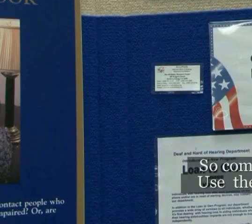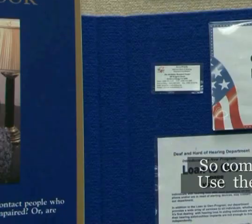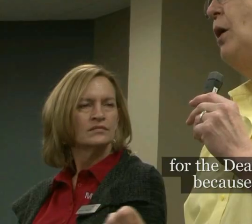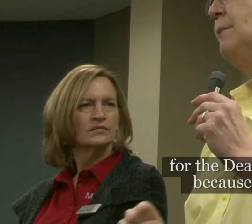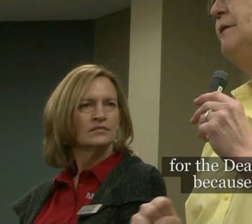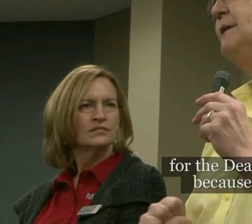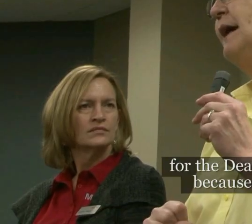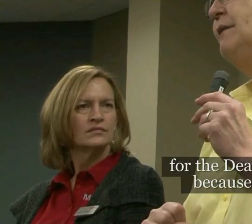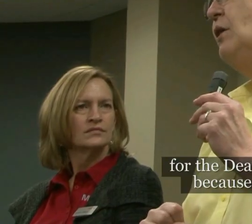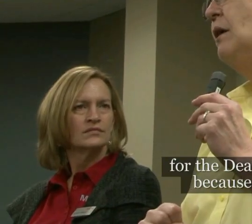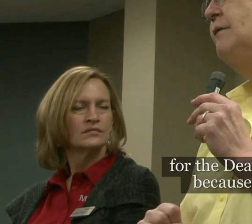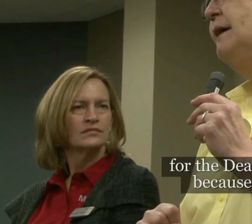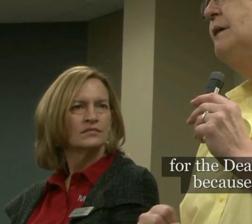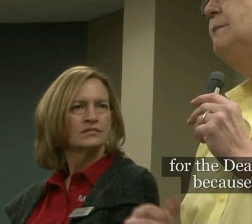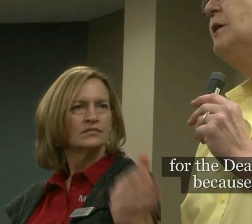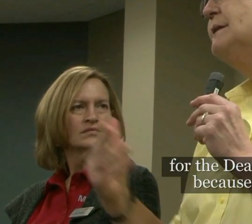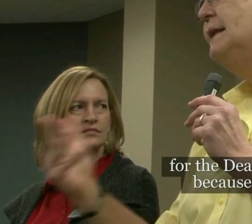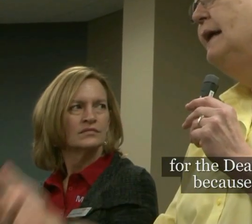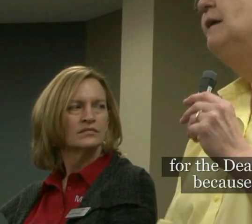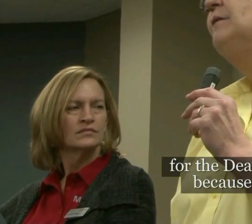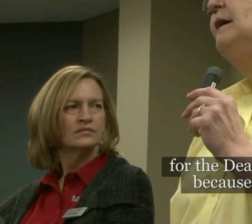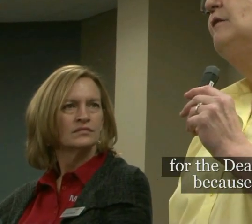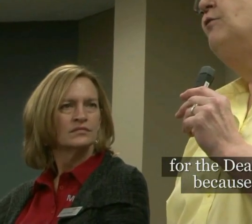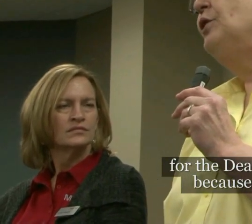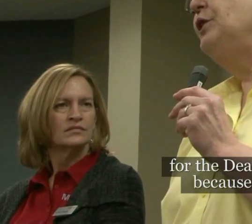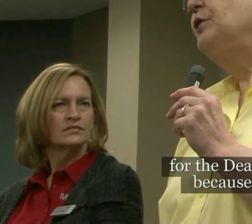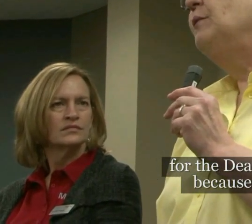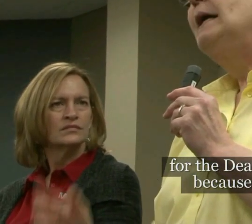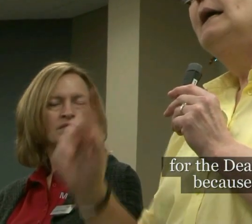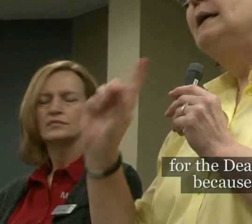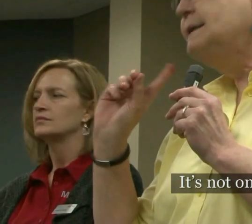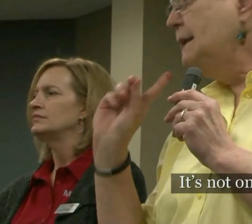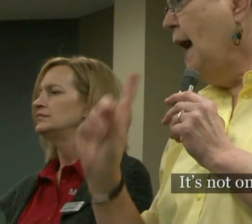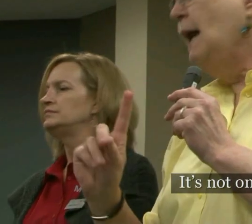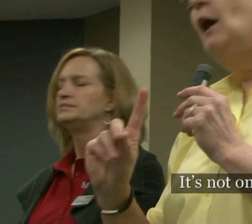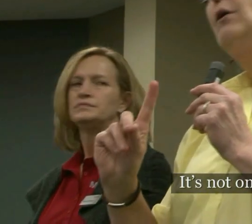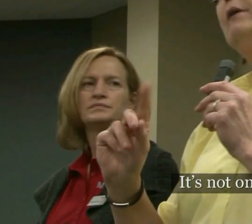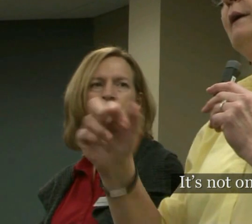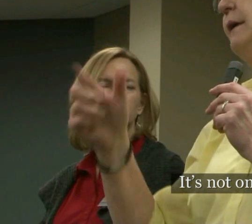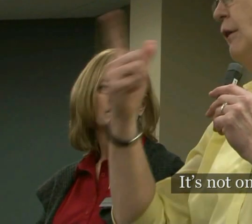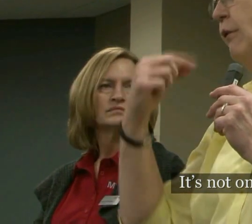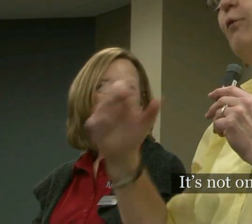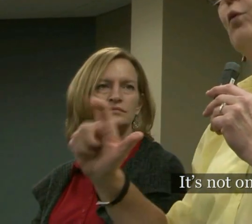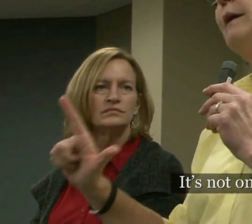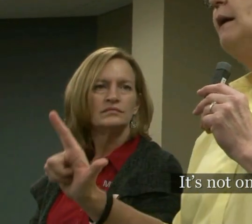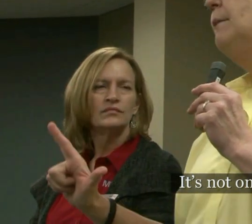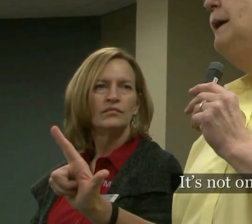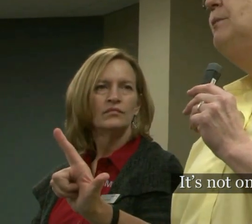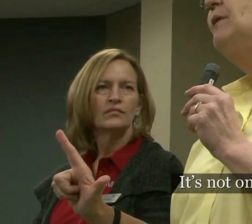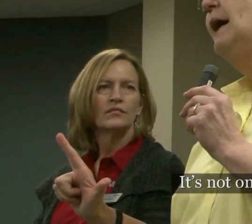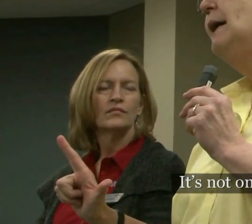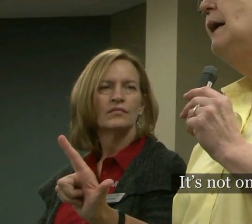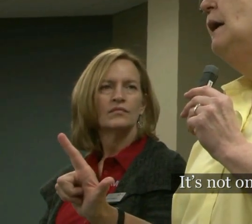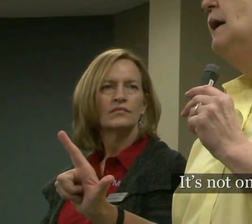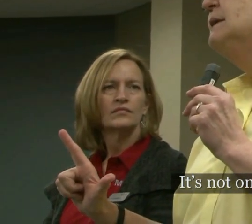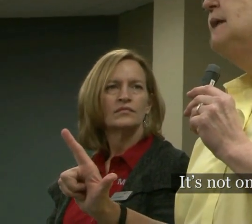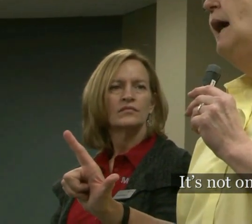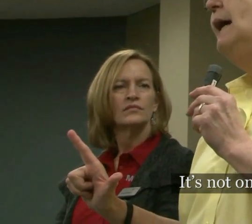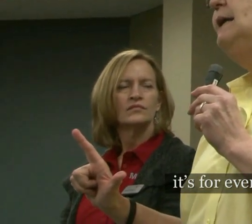Department for Deaf and Hard of Hearing because they're there for you. It's not only for people that sign,